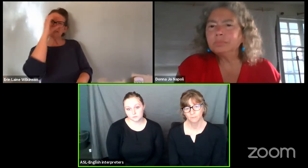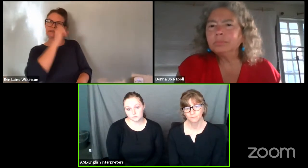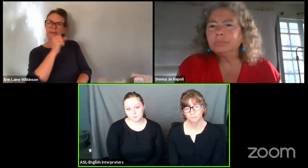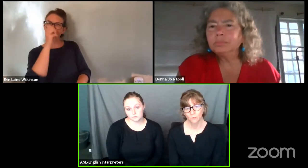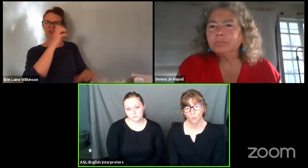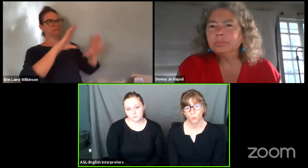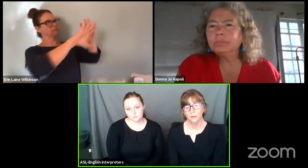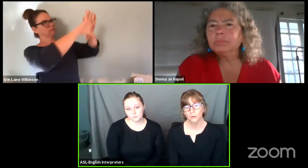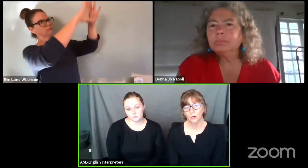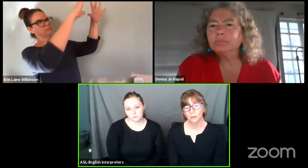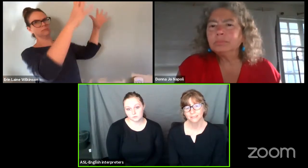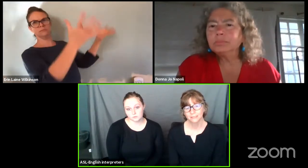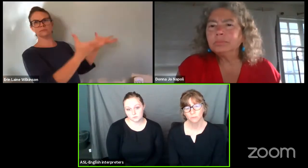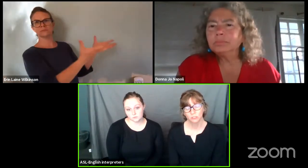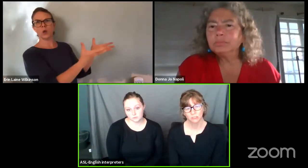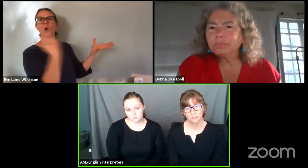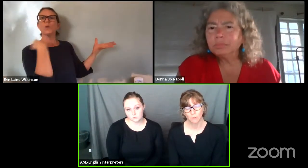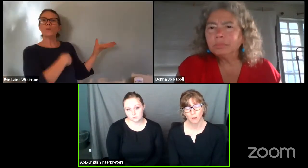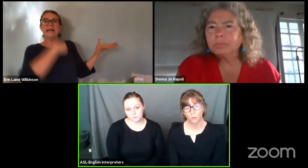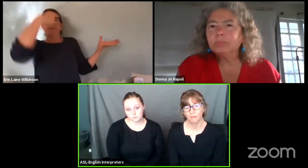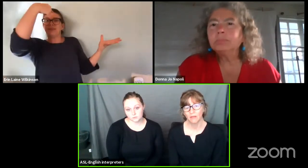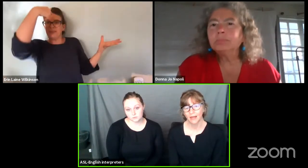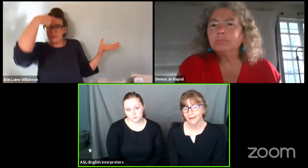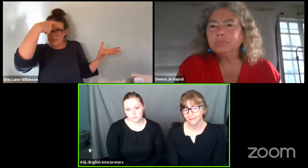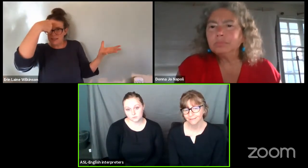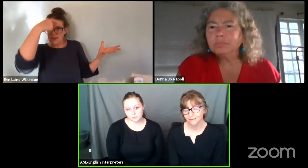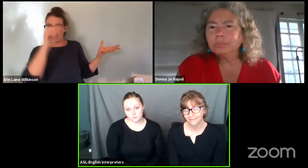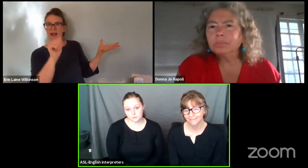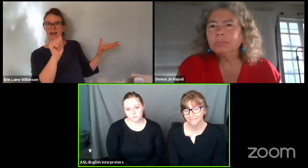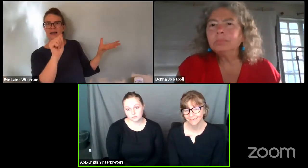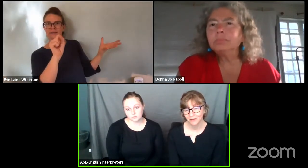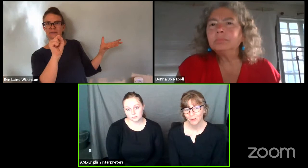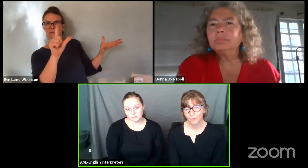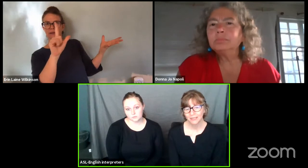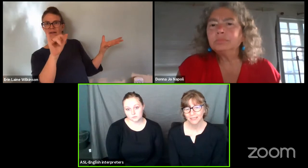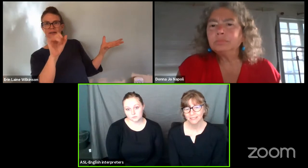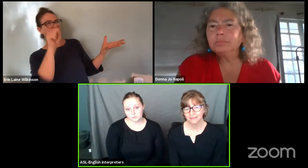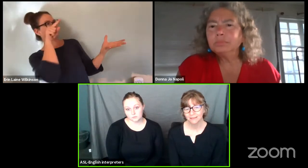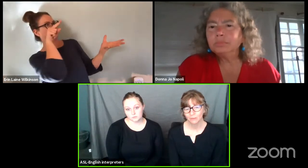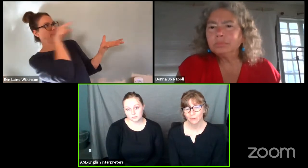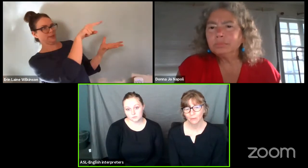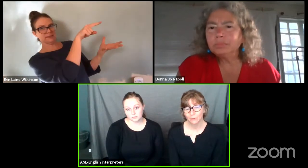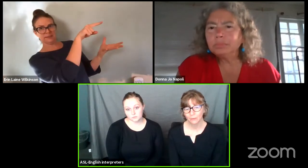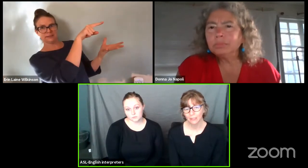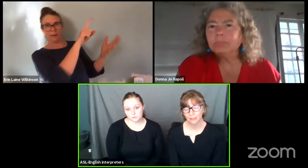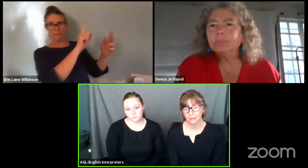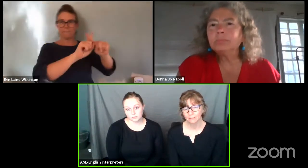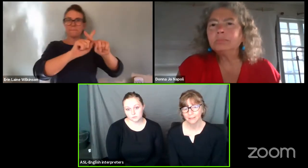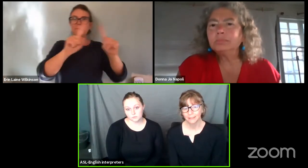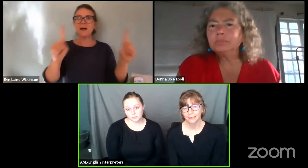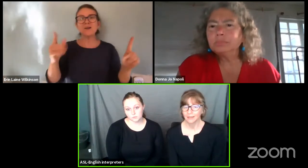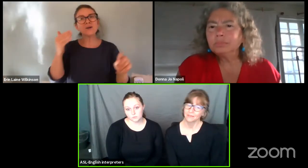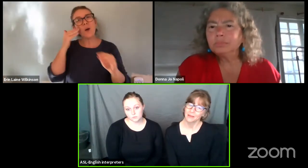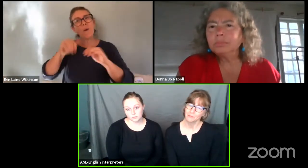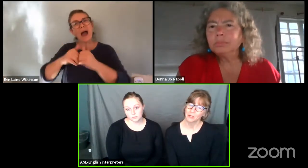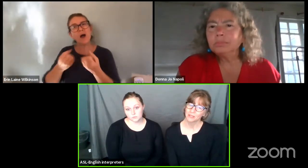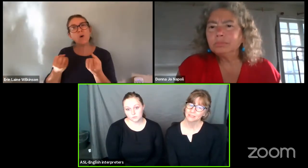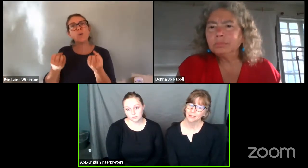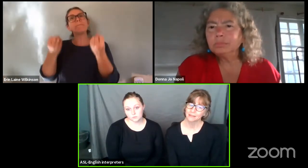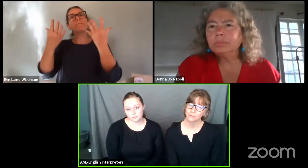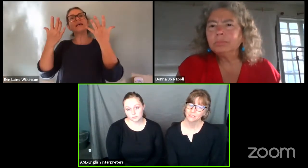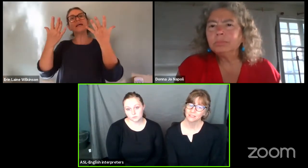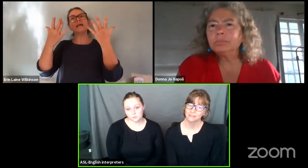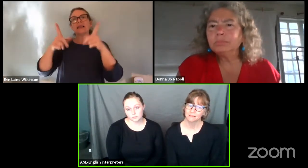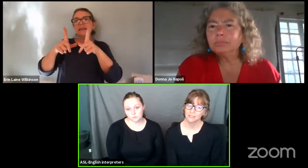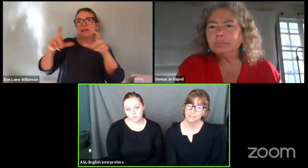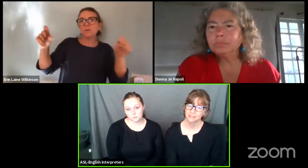mean? What are our assumptions about what that is? We need to think about, okay, American